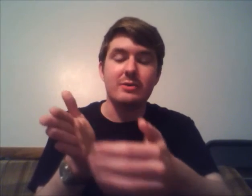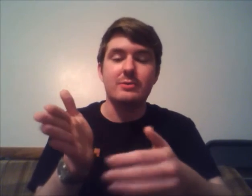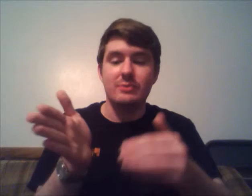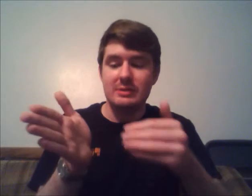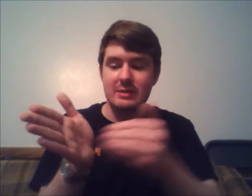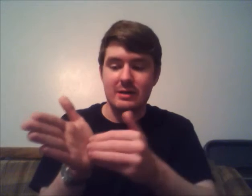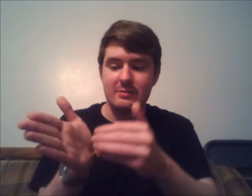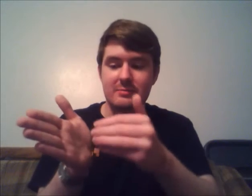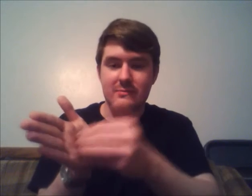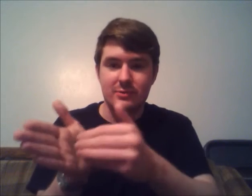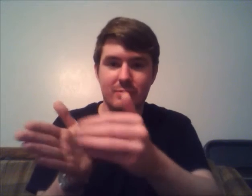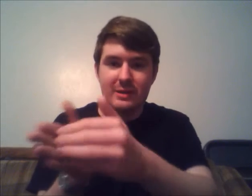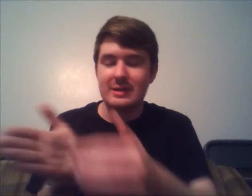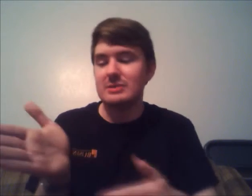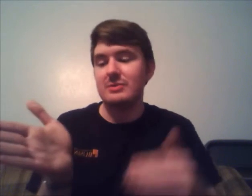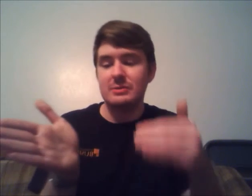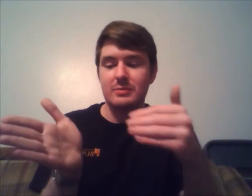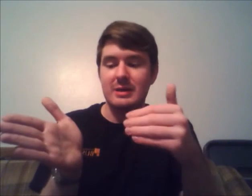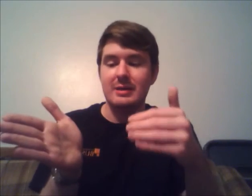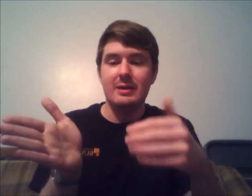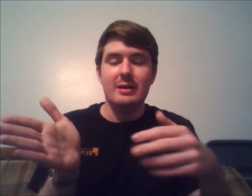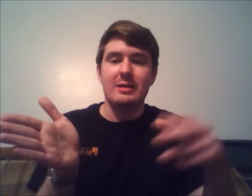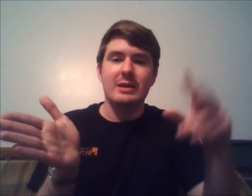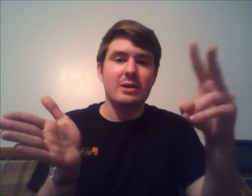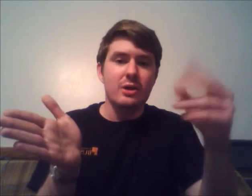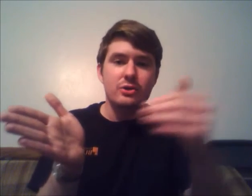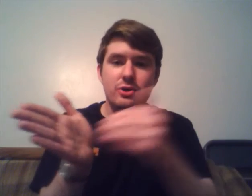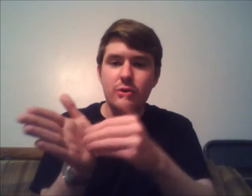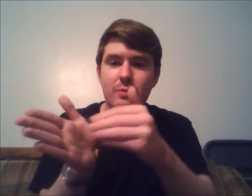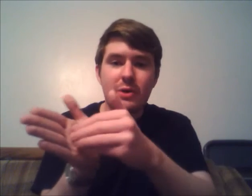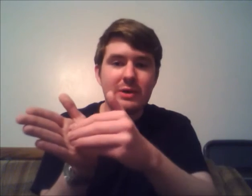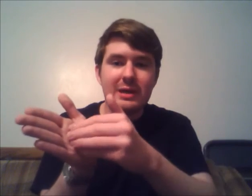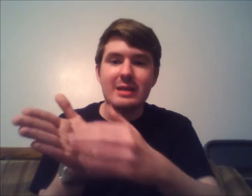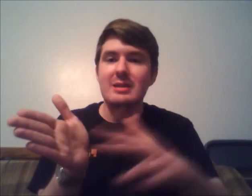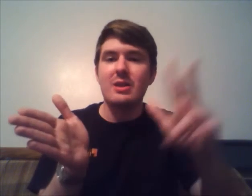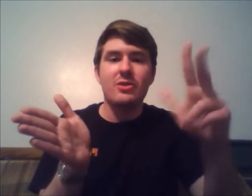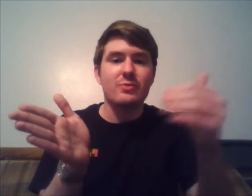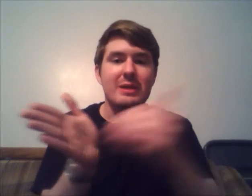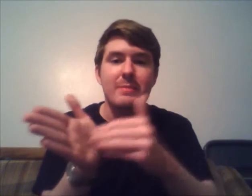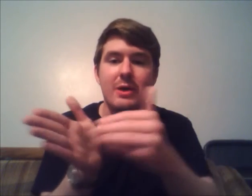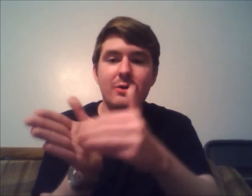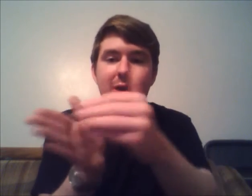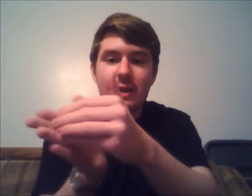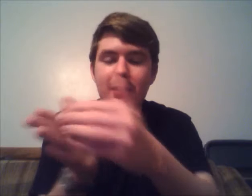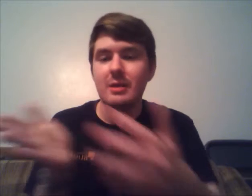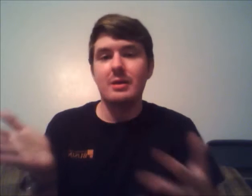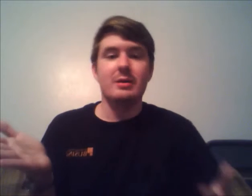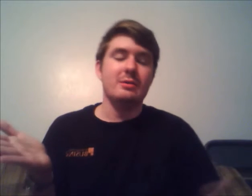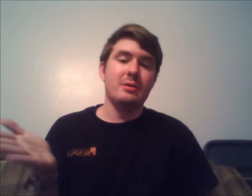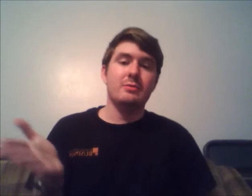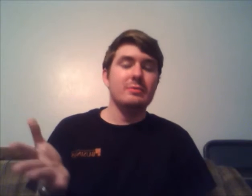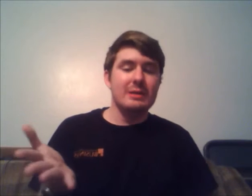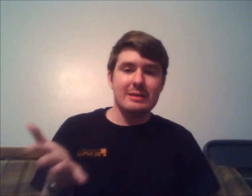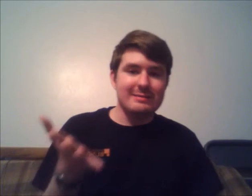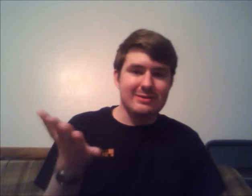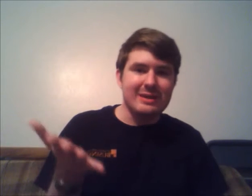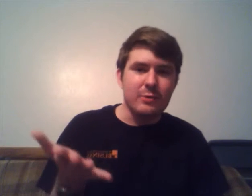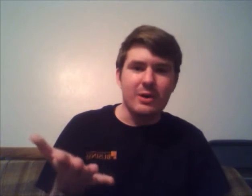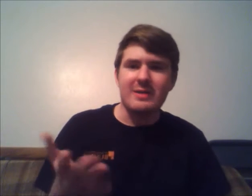you just kind of do one of these. So this would be like 2 million, 3 billion, you can keep going like that.